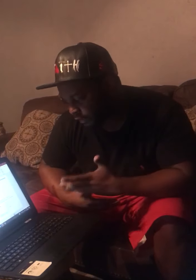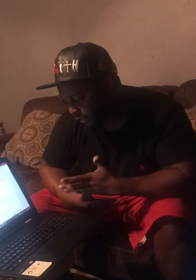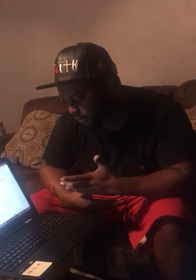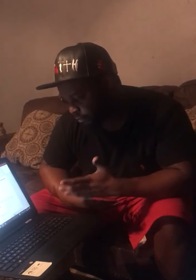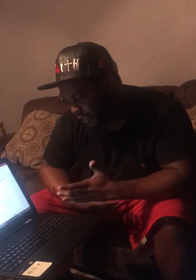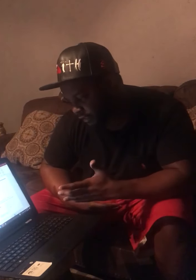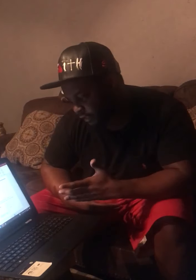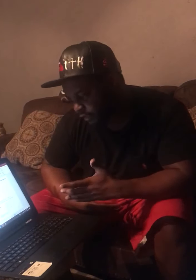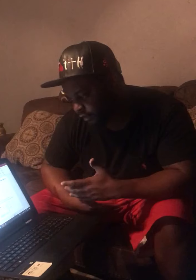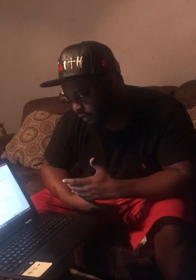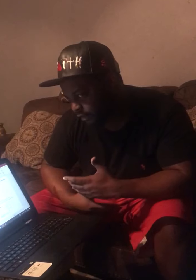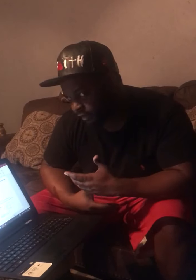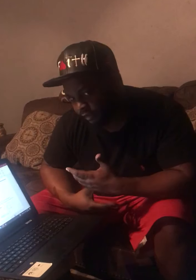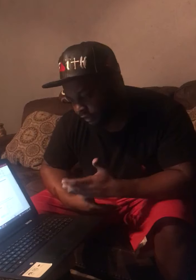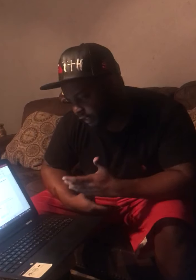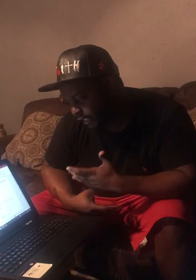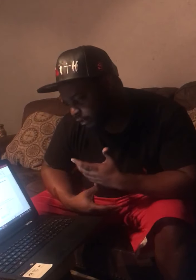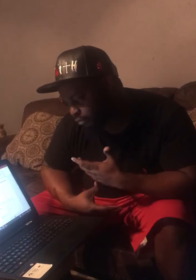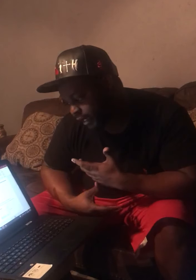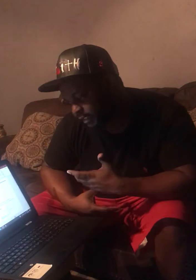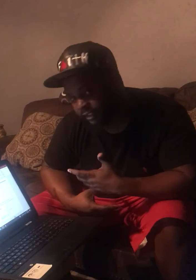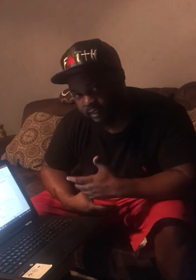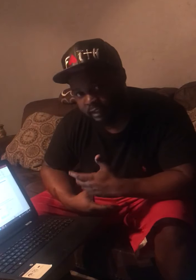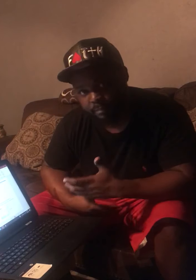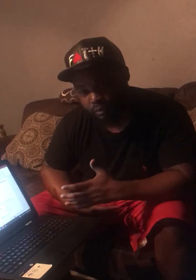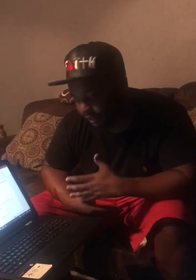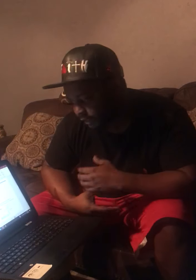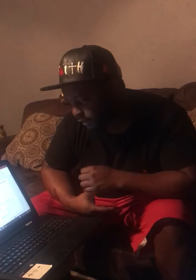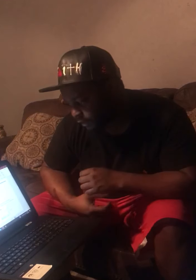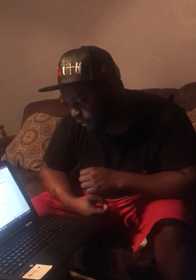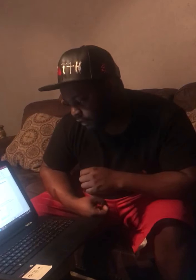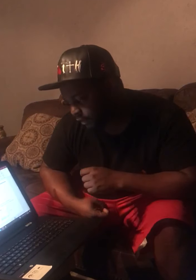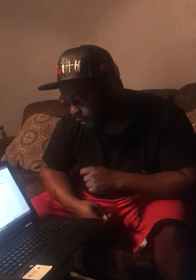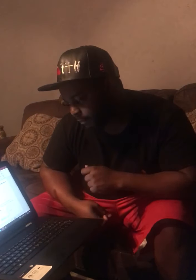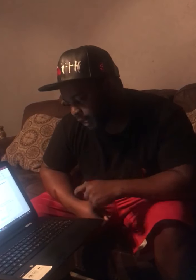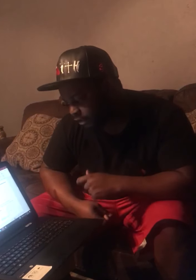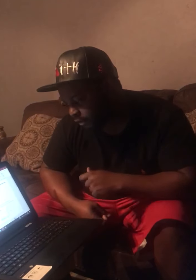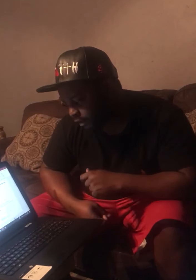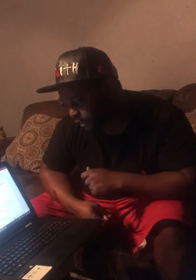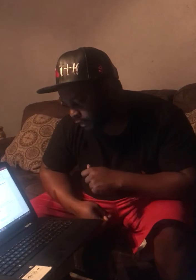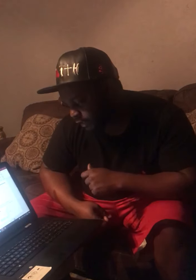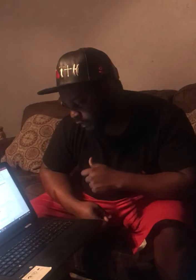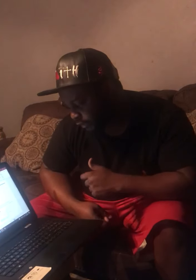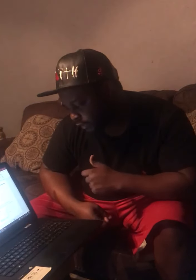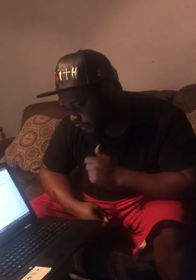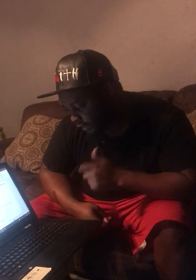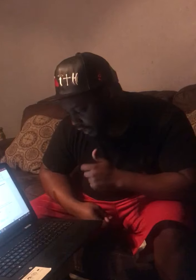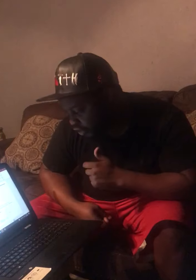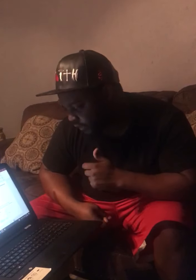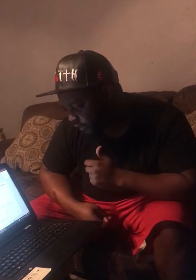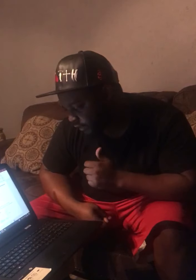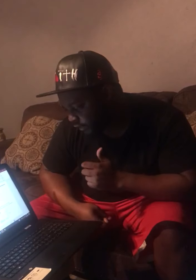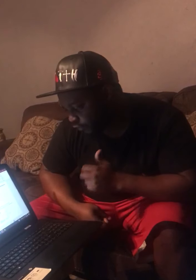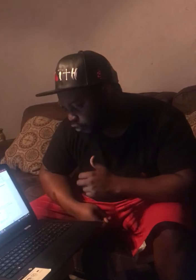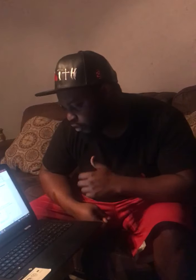Distillation process. The distillation process separates the major constituents of crude